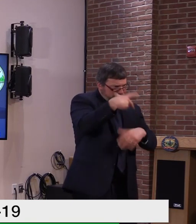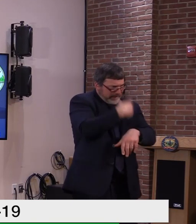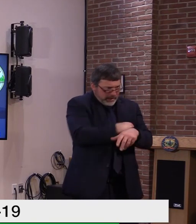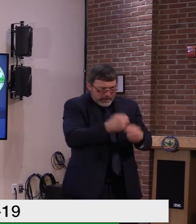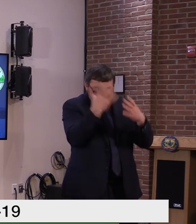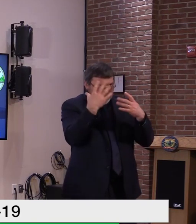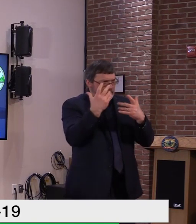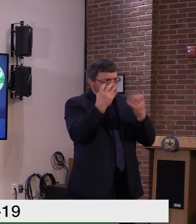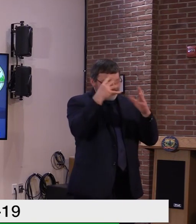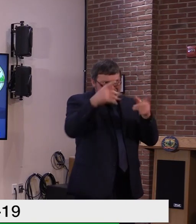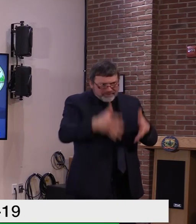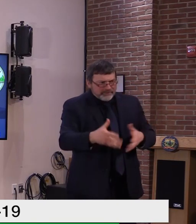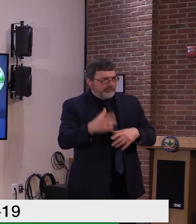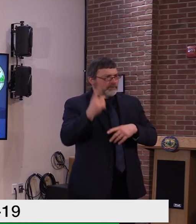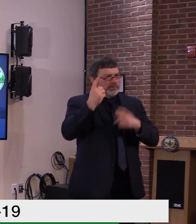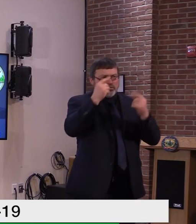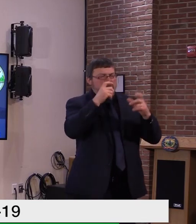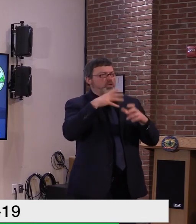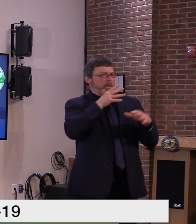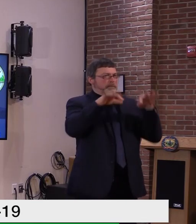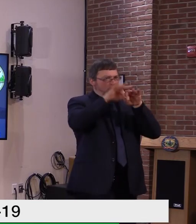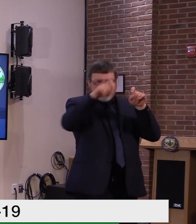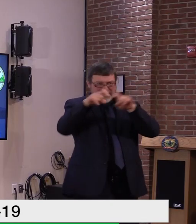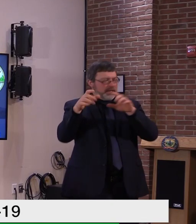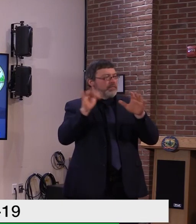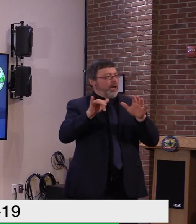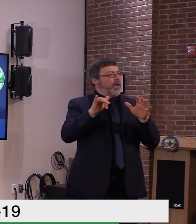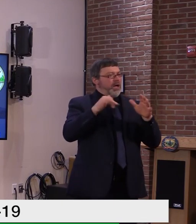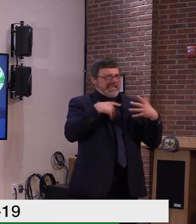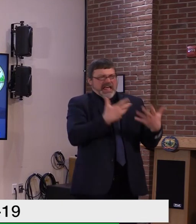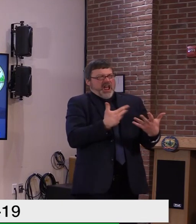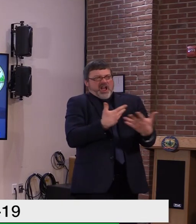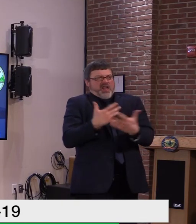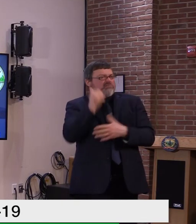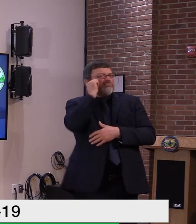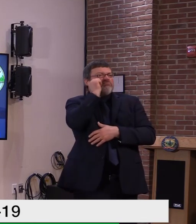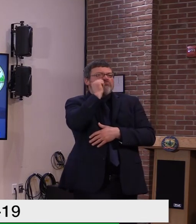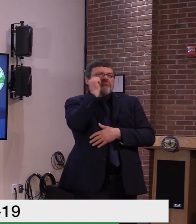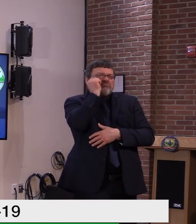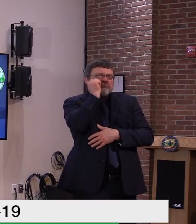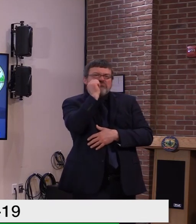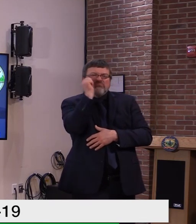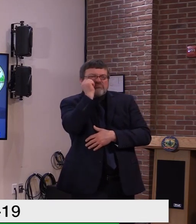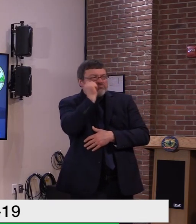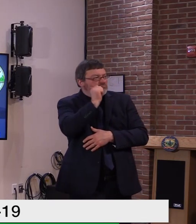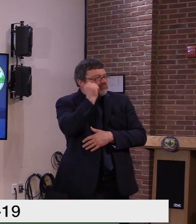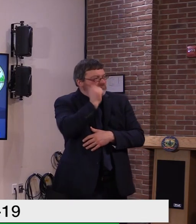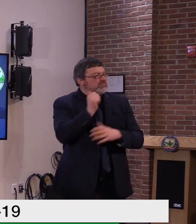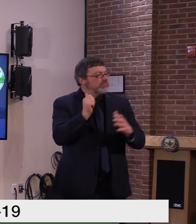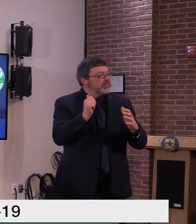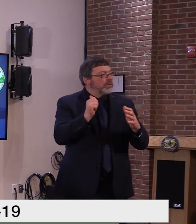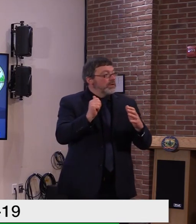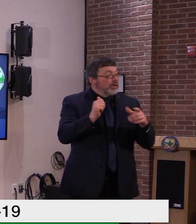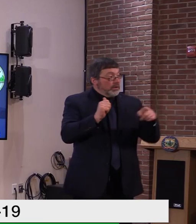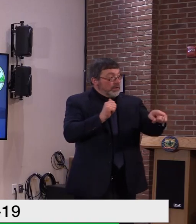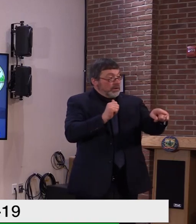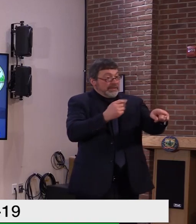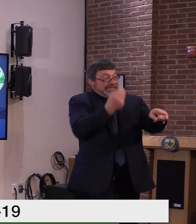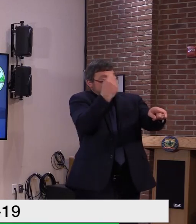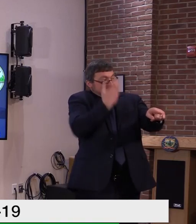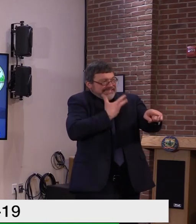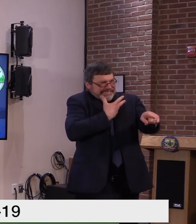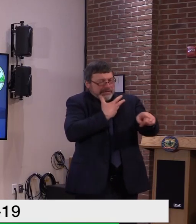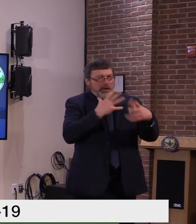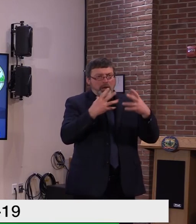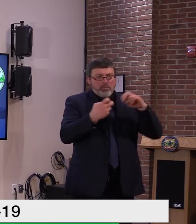conversation, making sure that there are things that they're seeing that we're not aware of and things that we're seeing